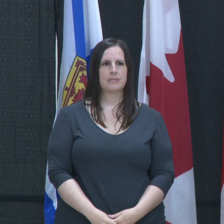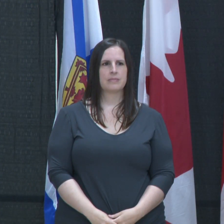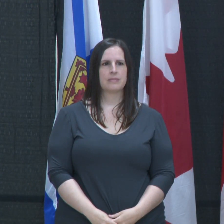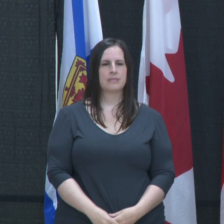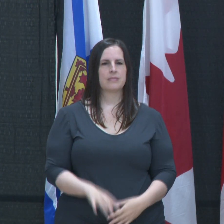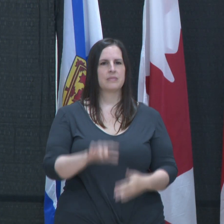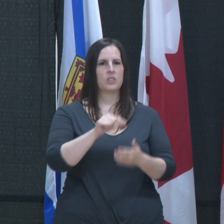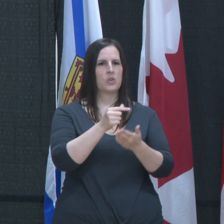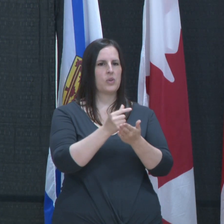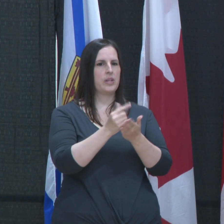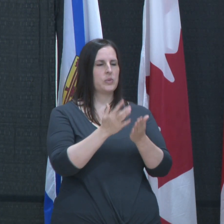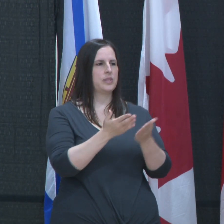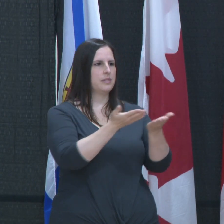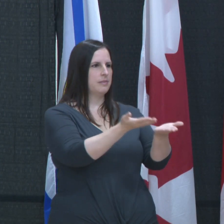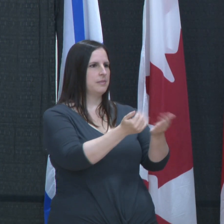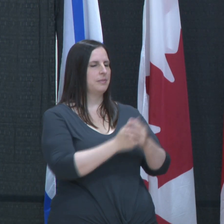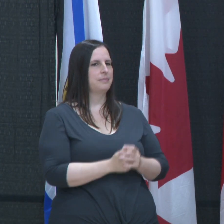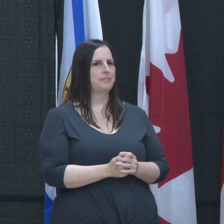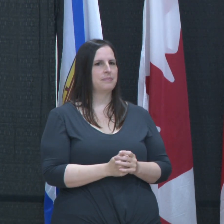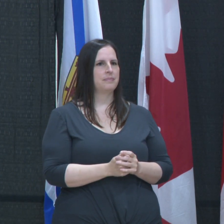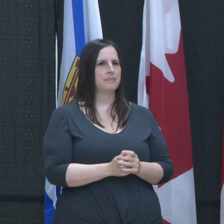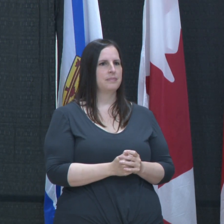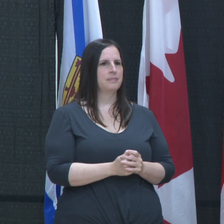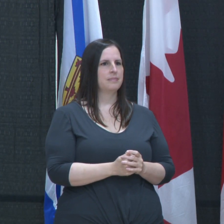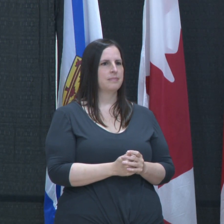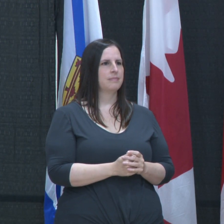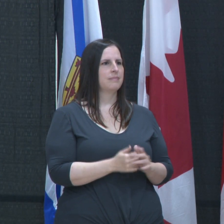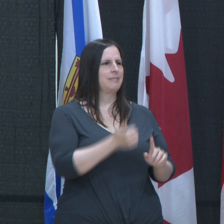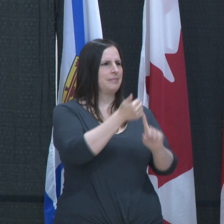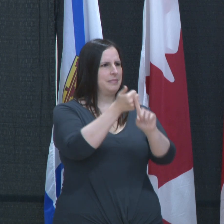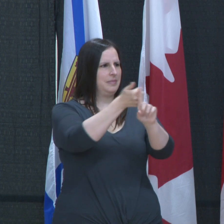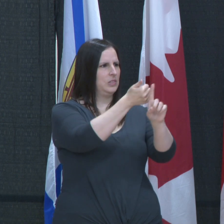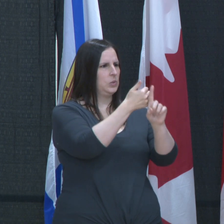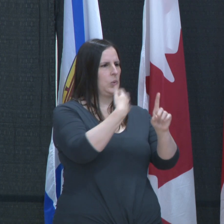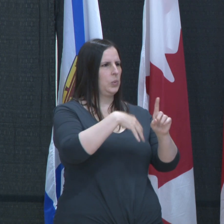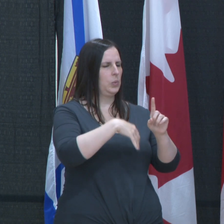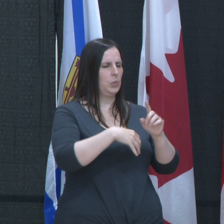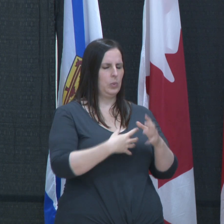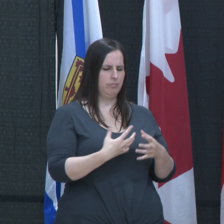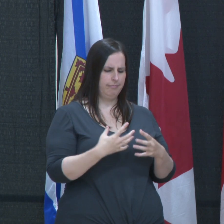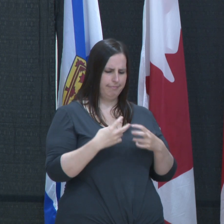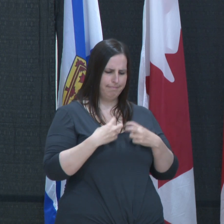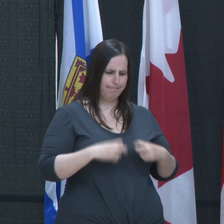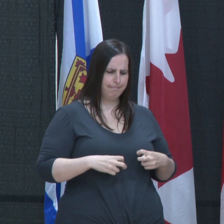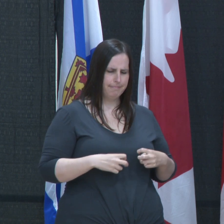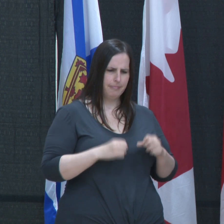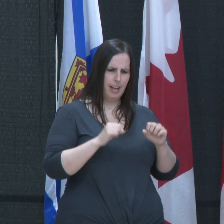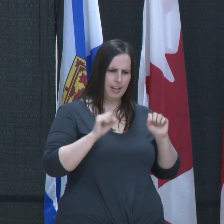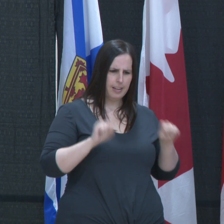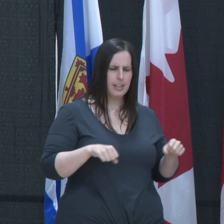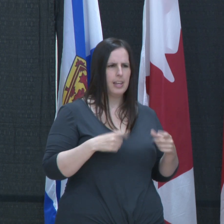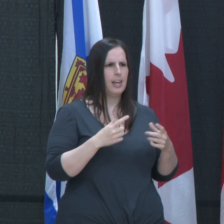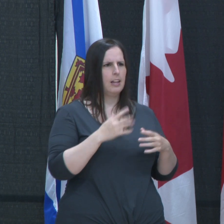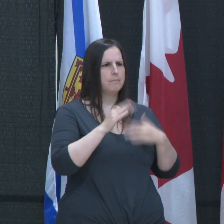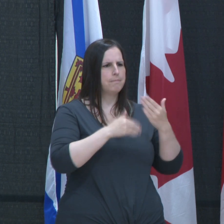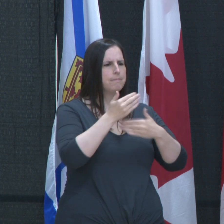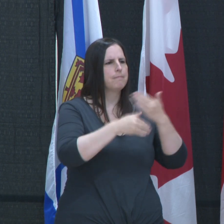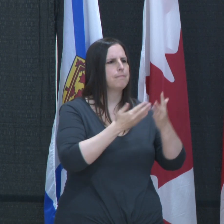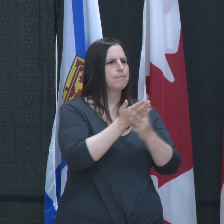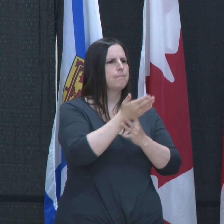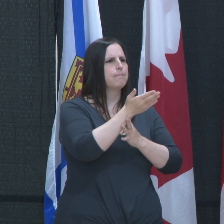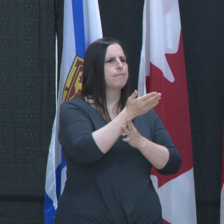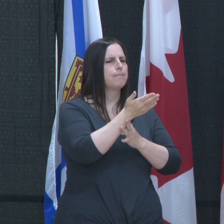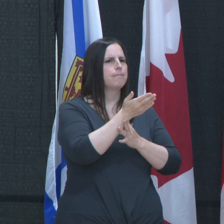Graduates, ultimately it is thanks to the inner strength each of you has found within yourselves to balance competing priorities, whether they are caring for a